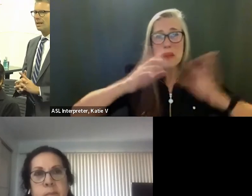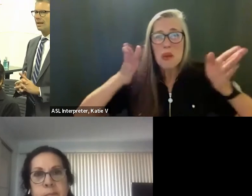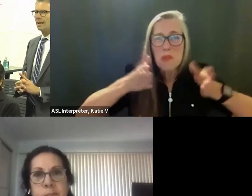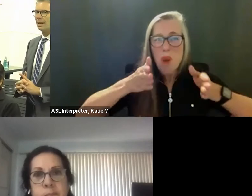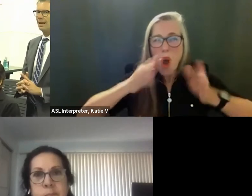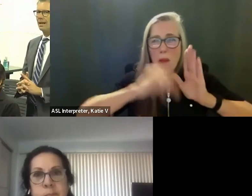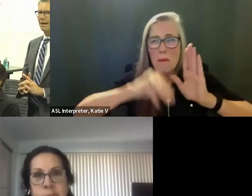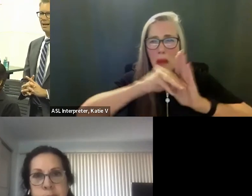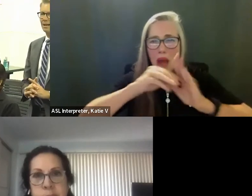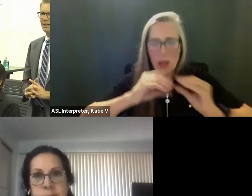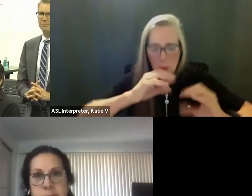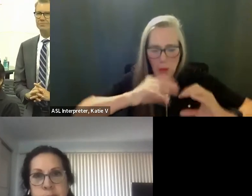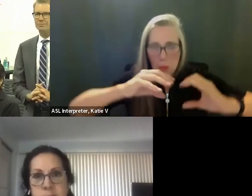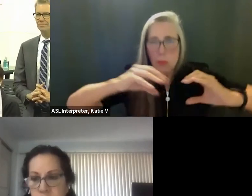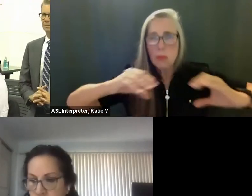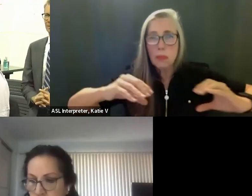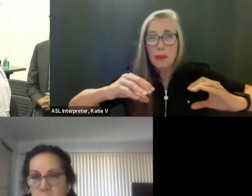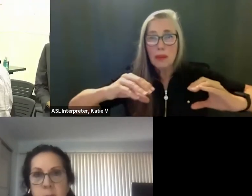Thank you.